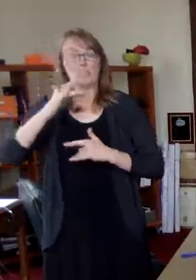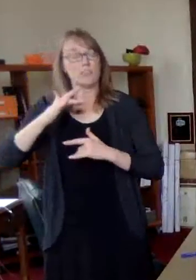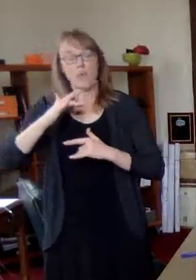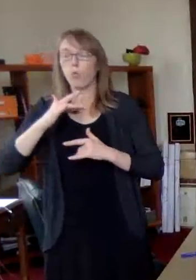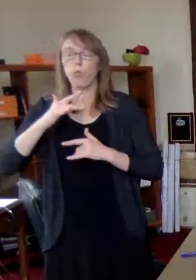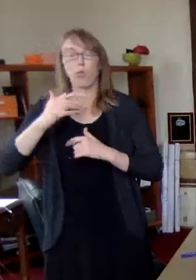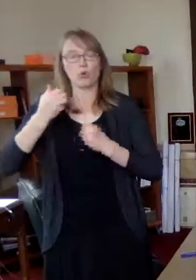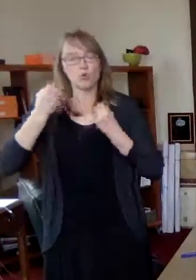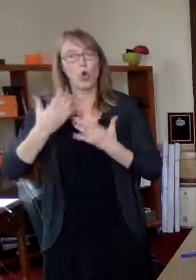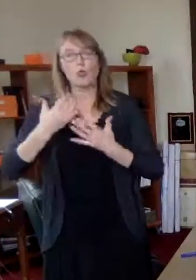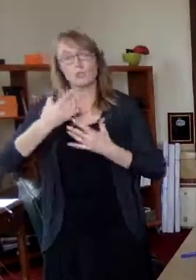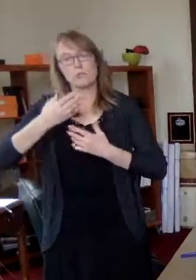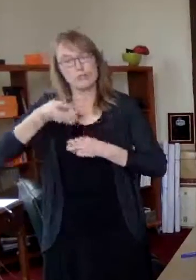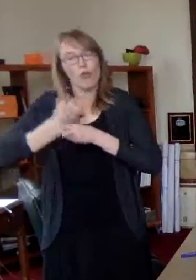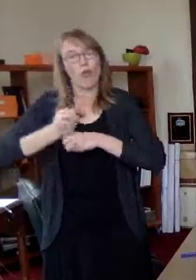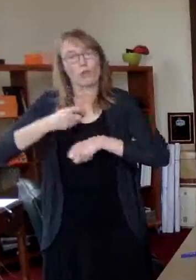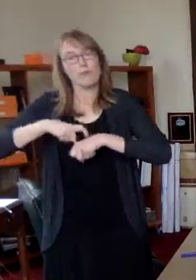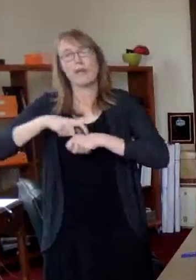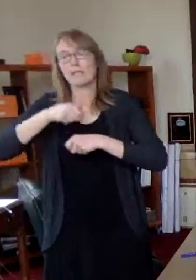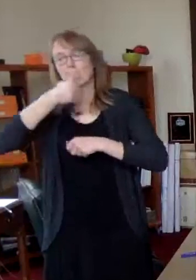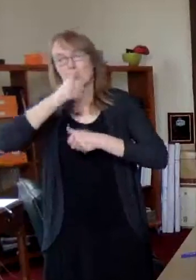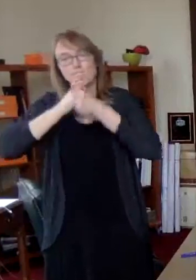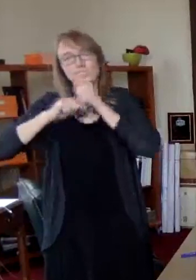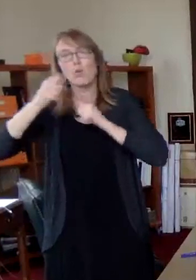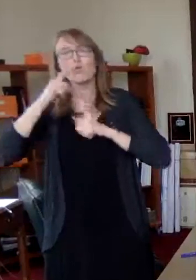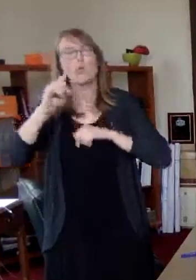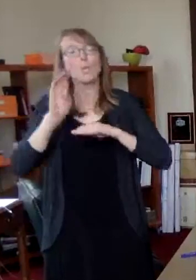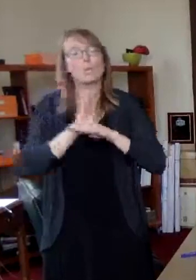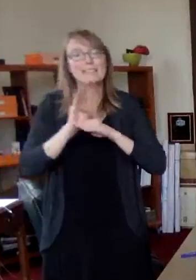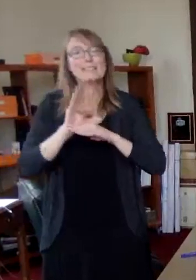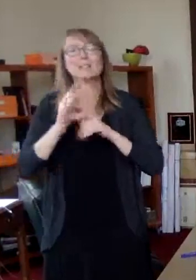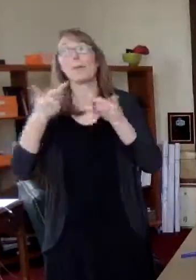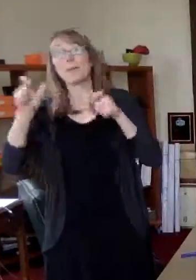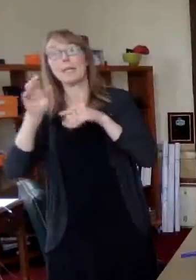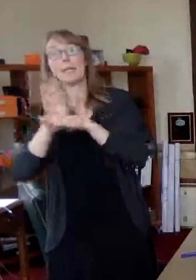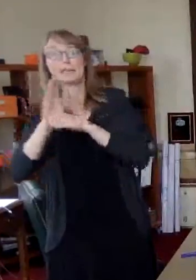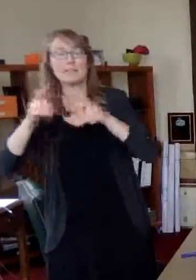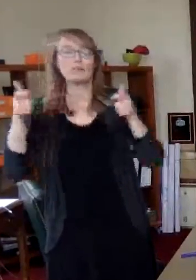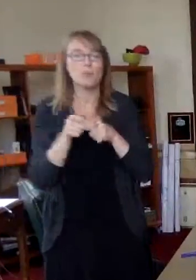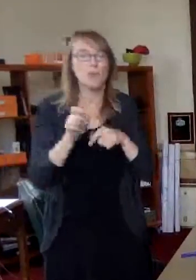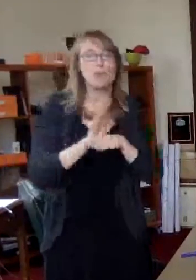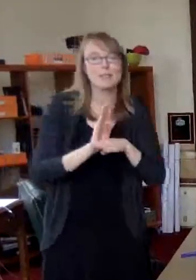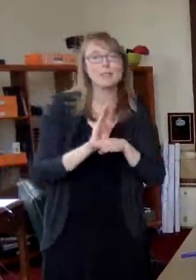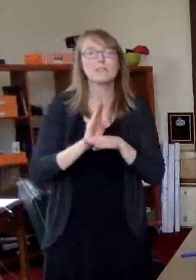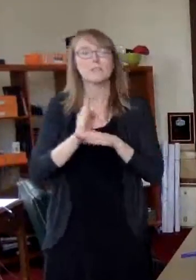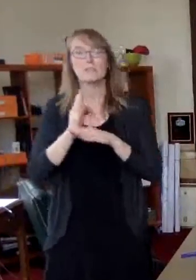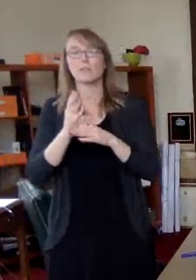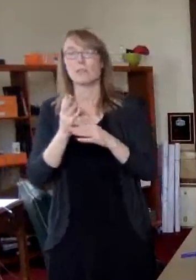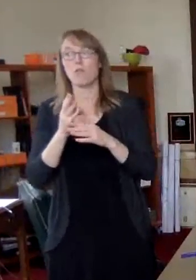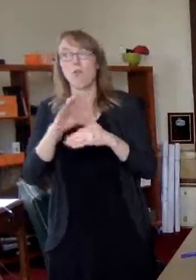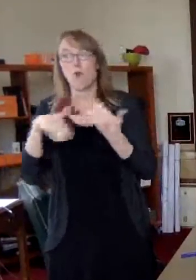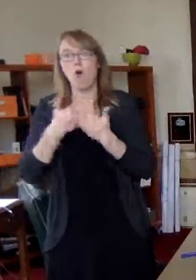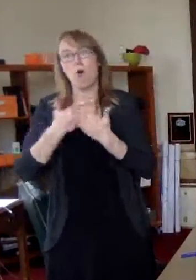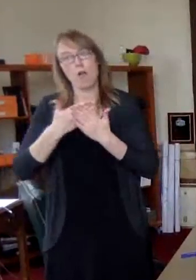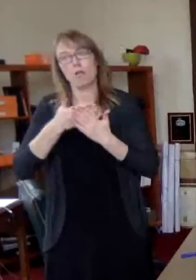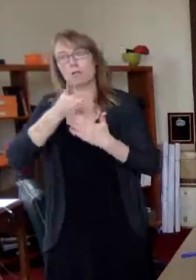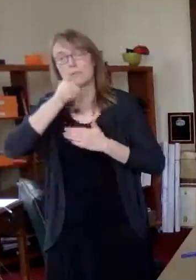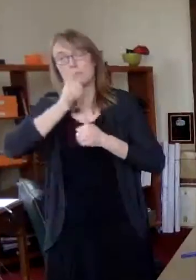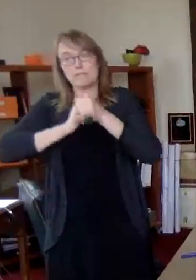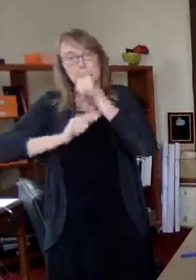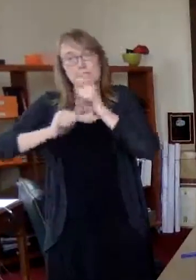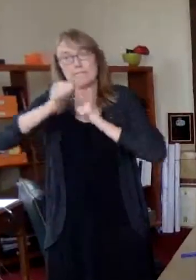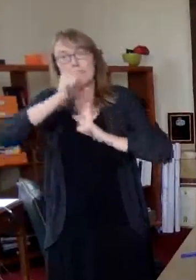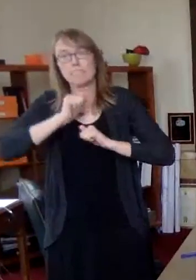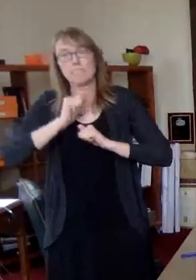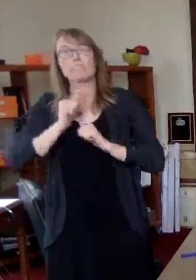our country work for small business, and many of those workers are off. So as you know, there is a